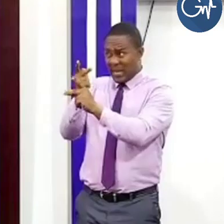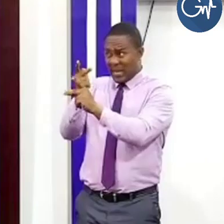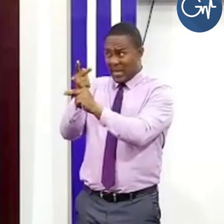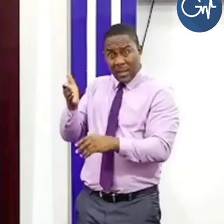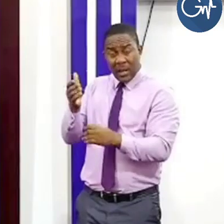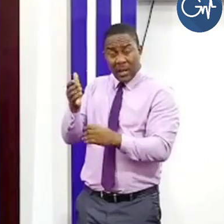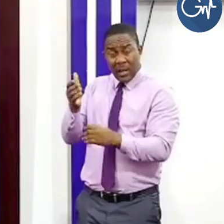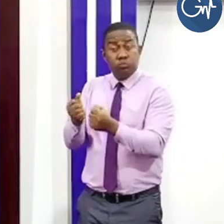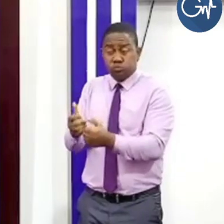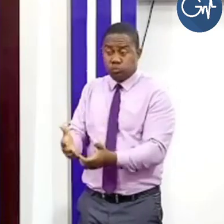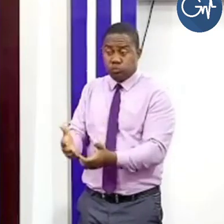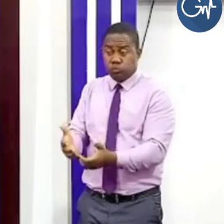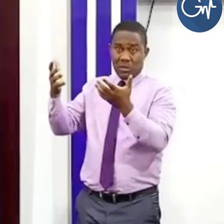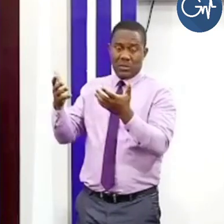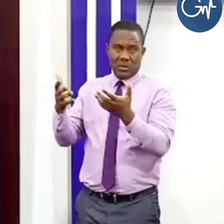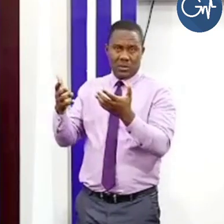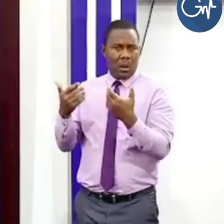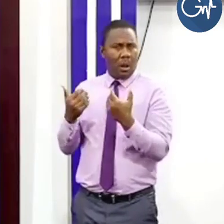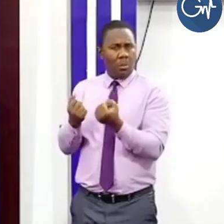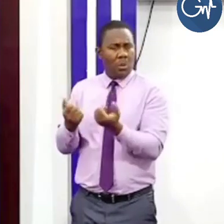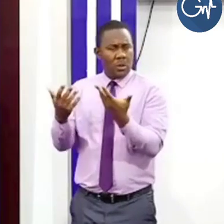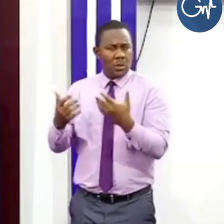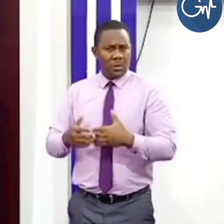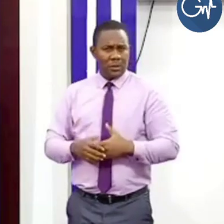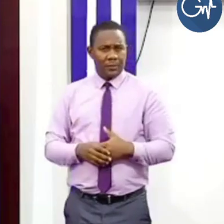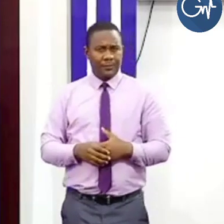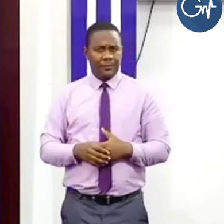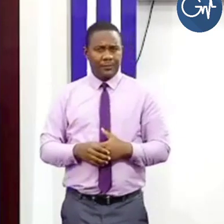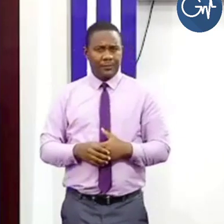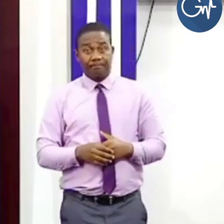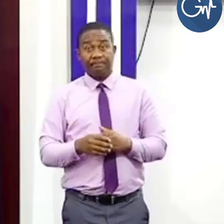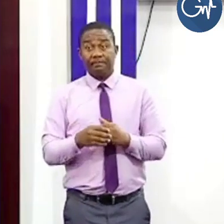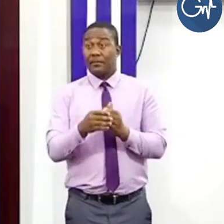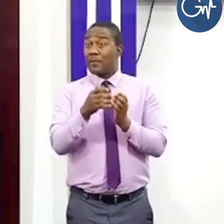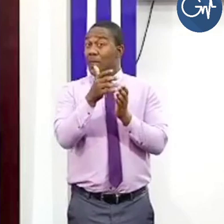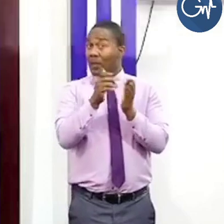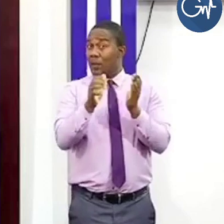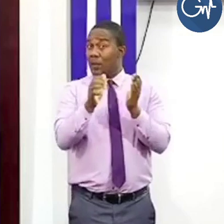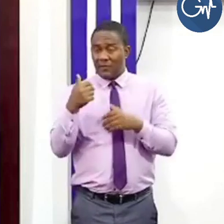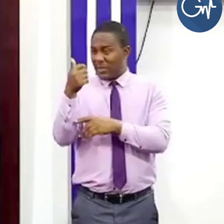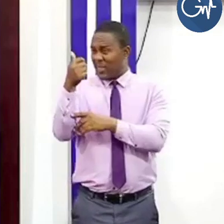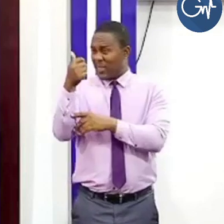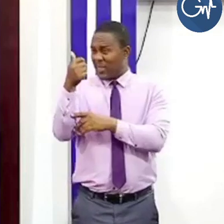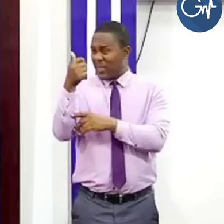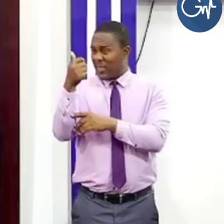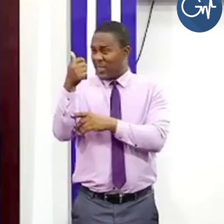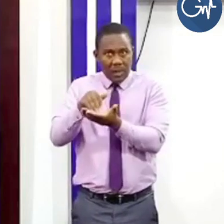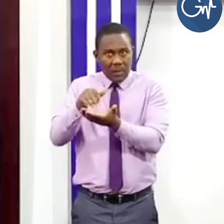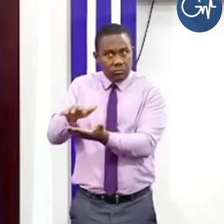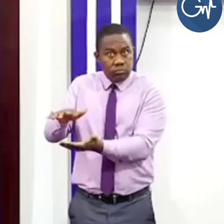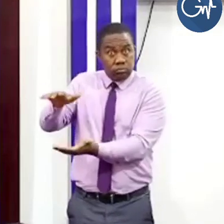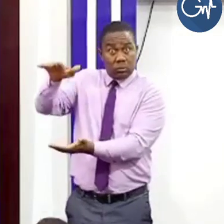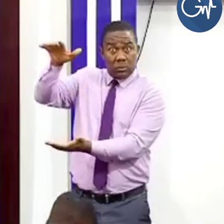stock that we have of maize. We have 10,000 metric tons of maize.